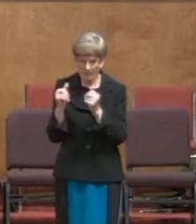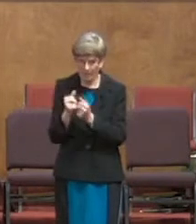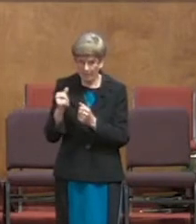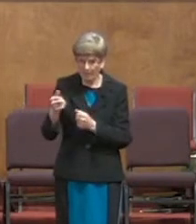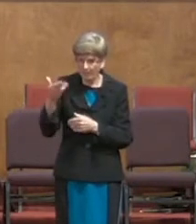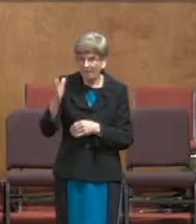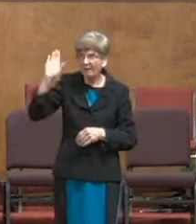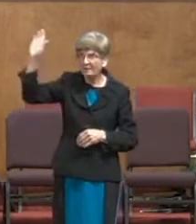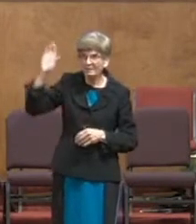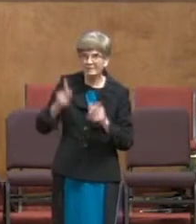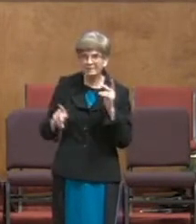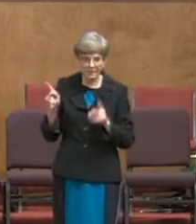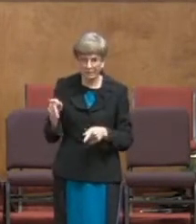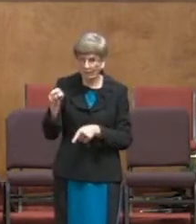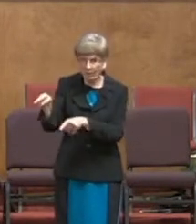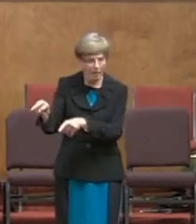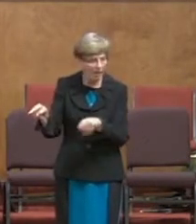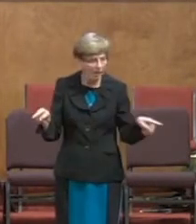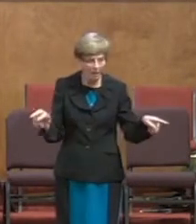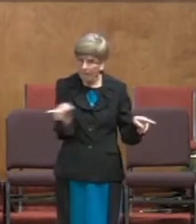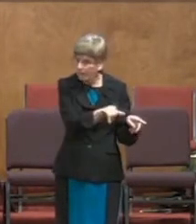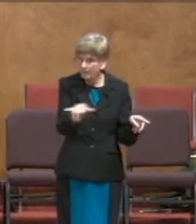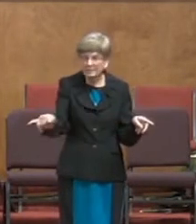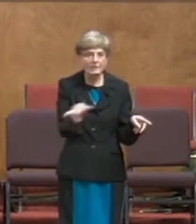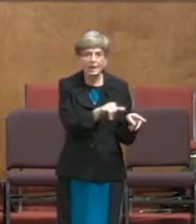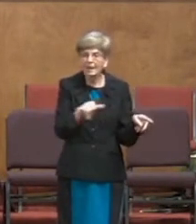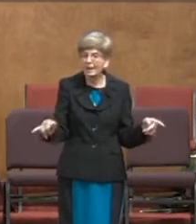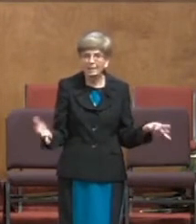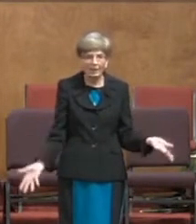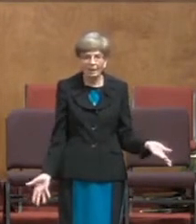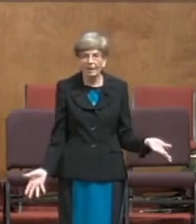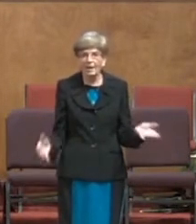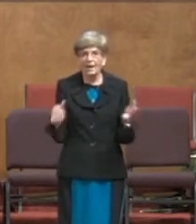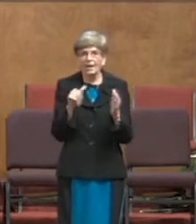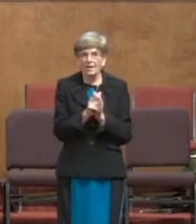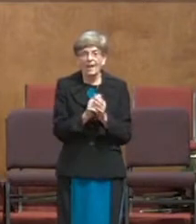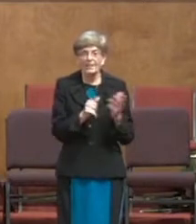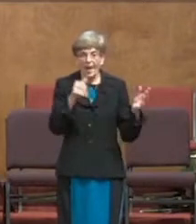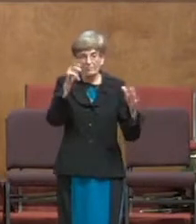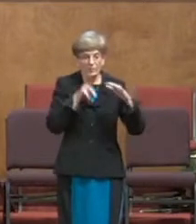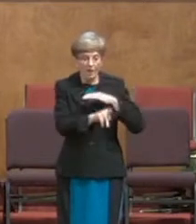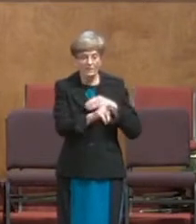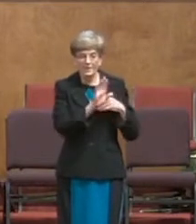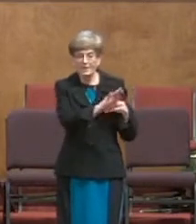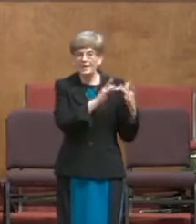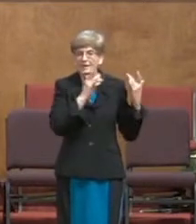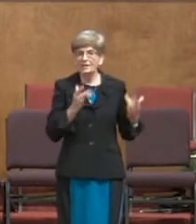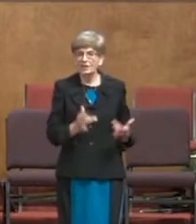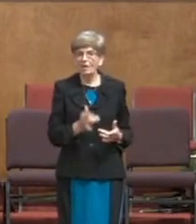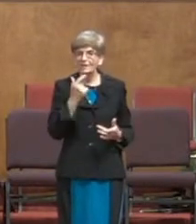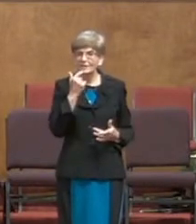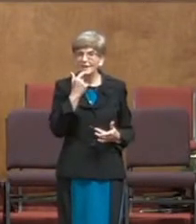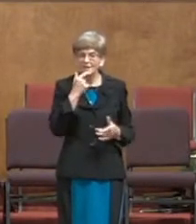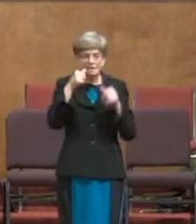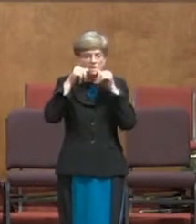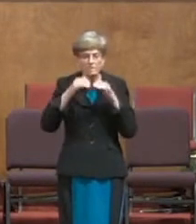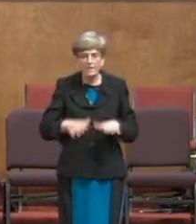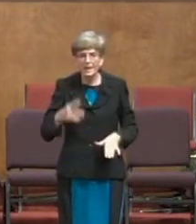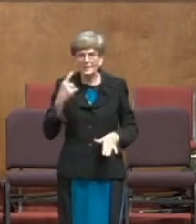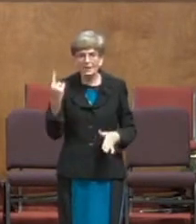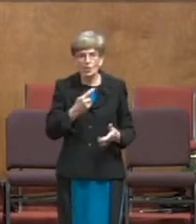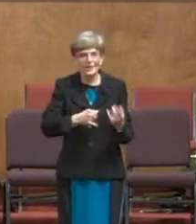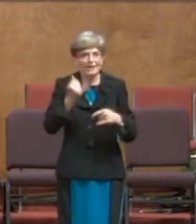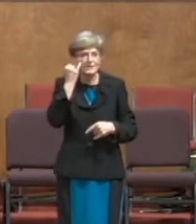sins against God. And Habakkuk's heart was that divine blessing only comes by means of